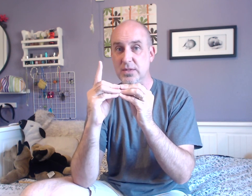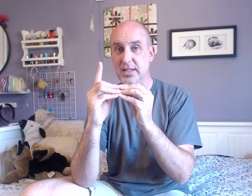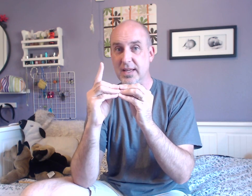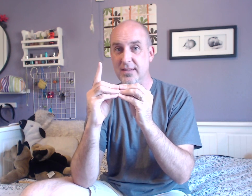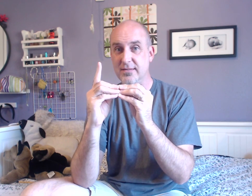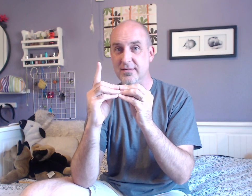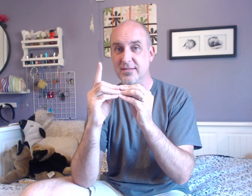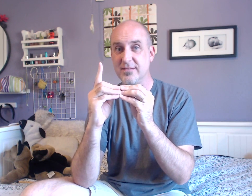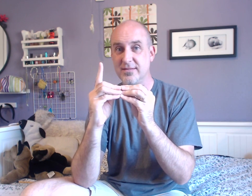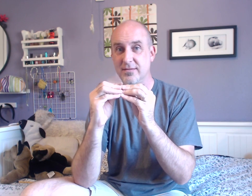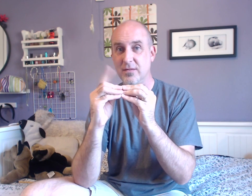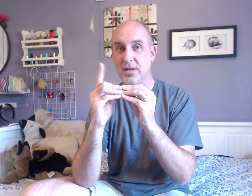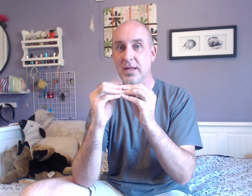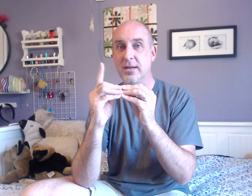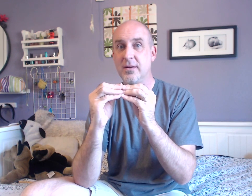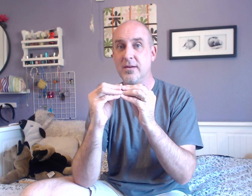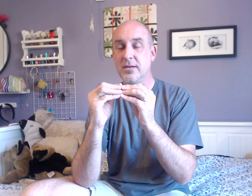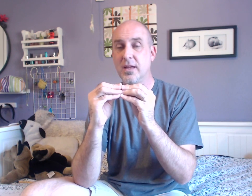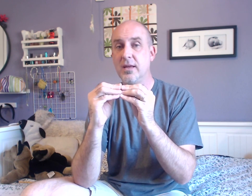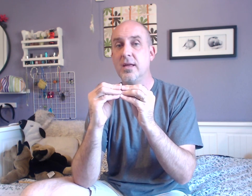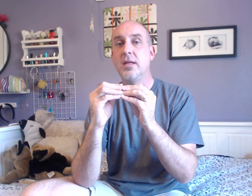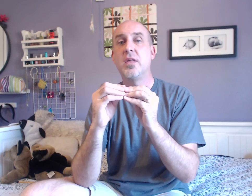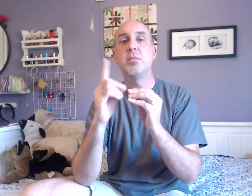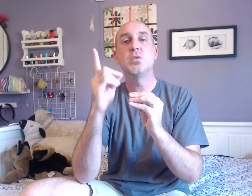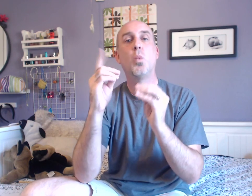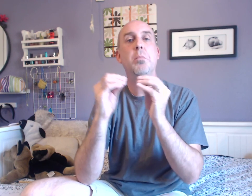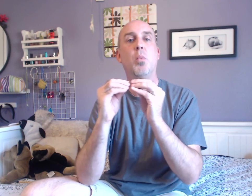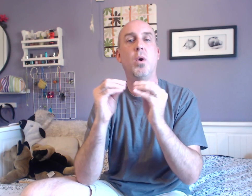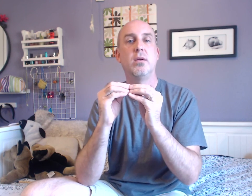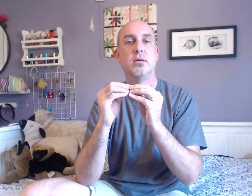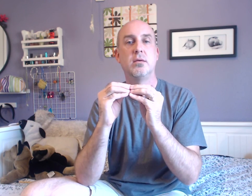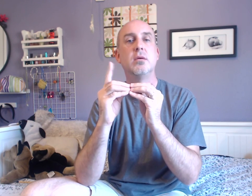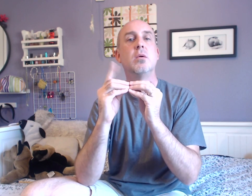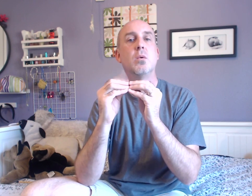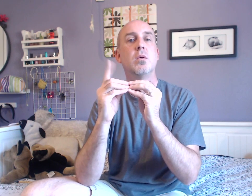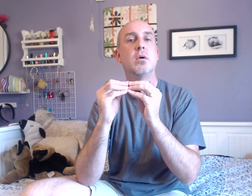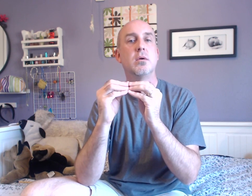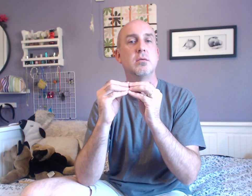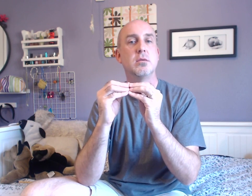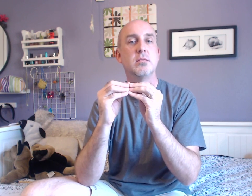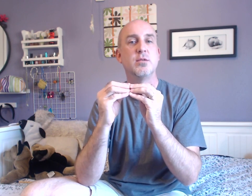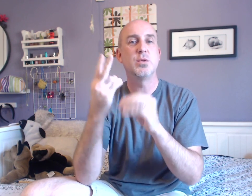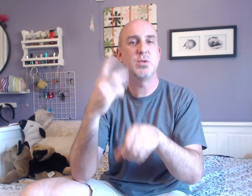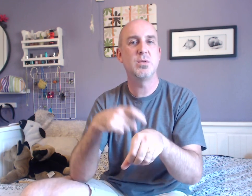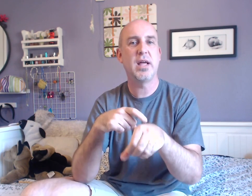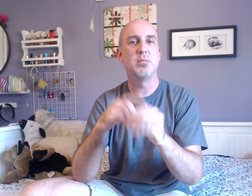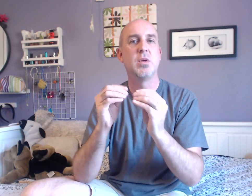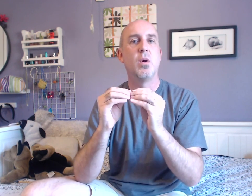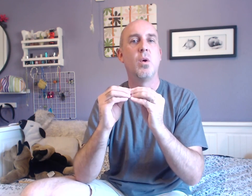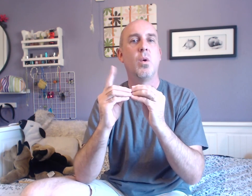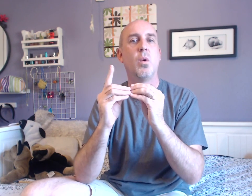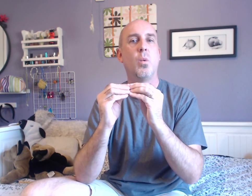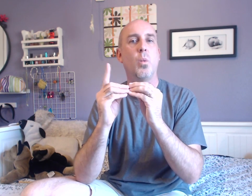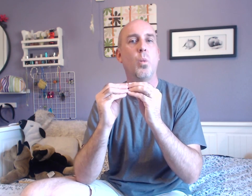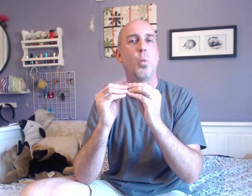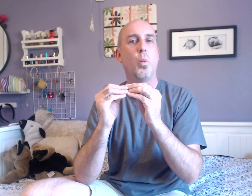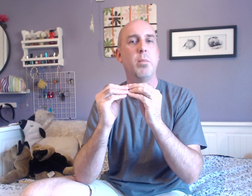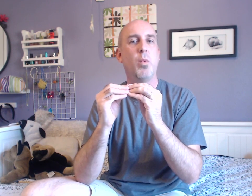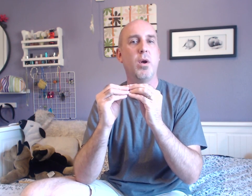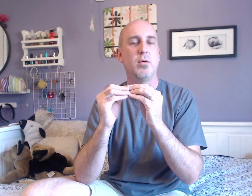again. Okay, that means one more. Do it 2 times. One more. Oops,